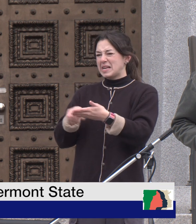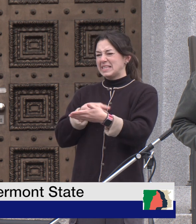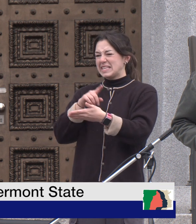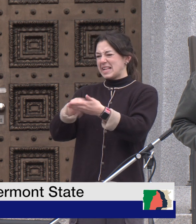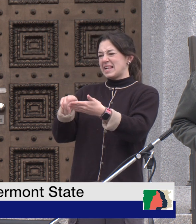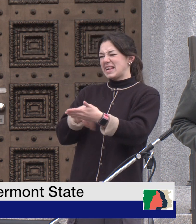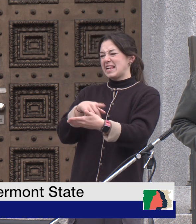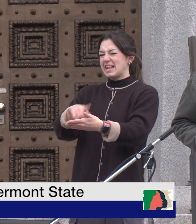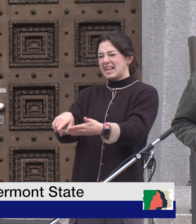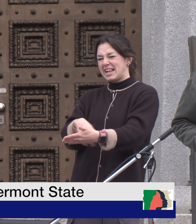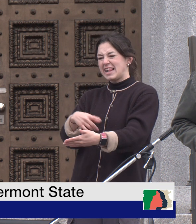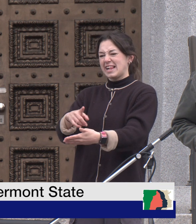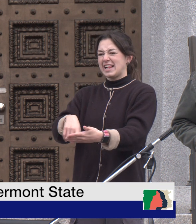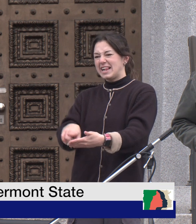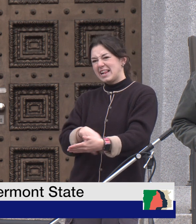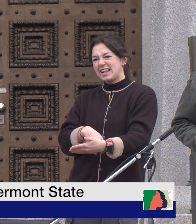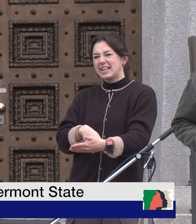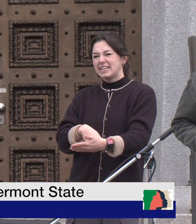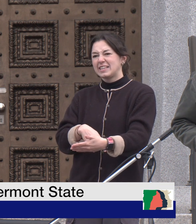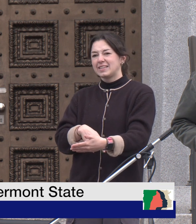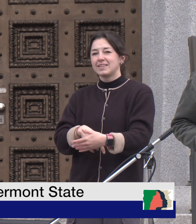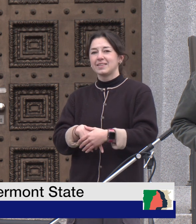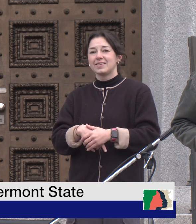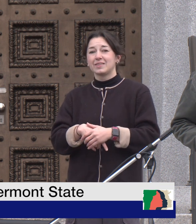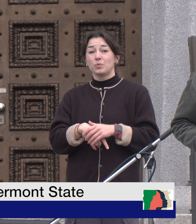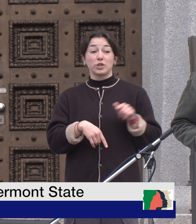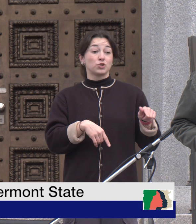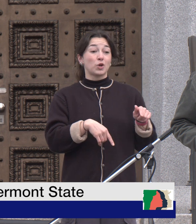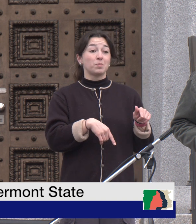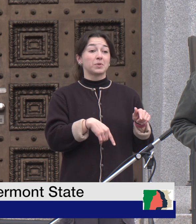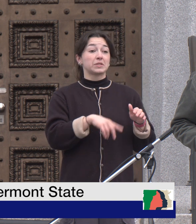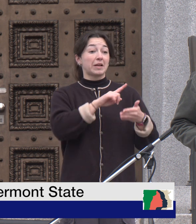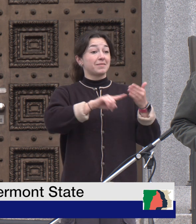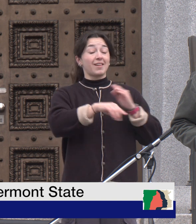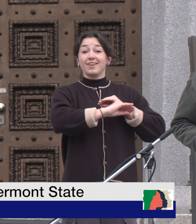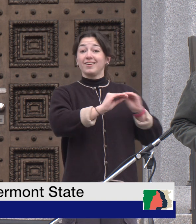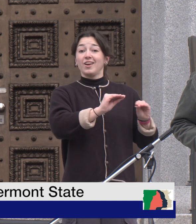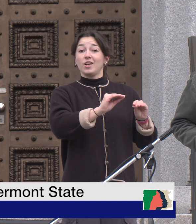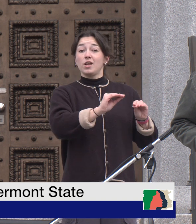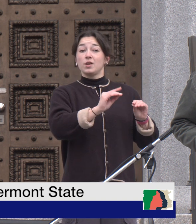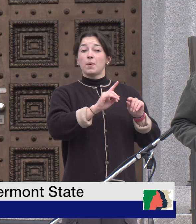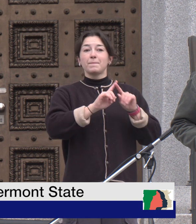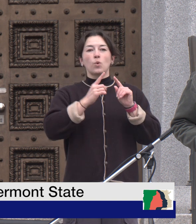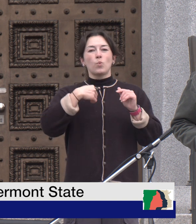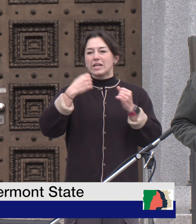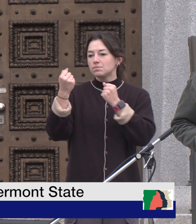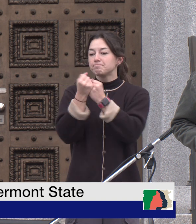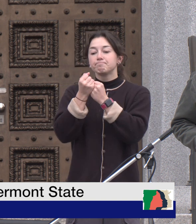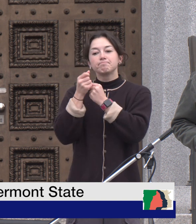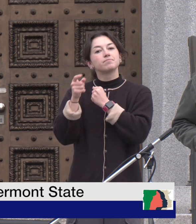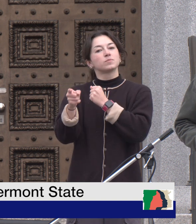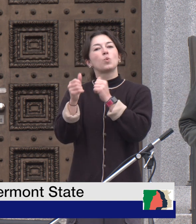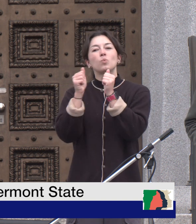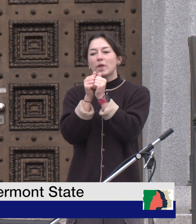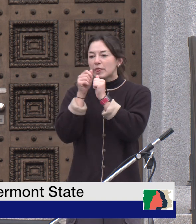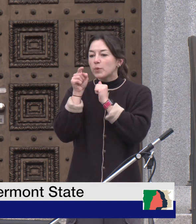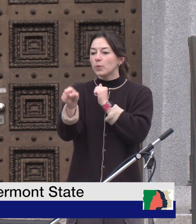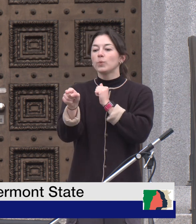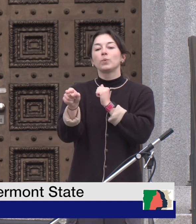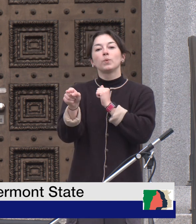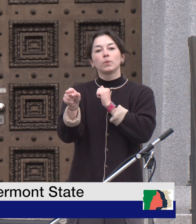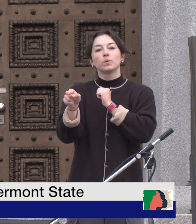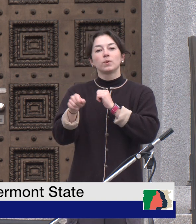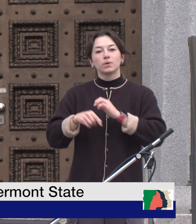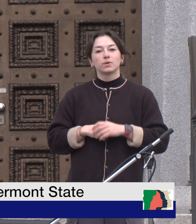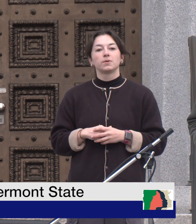kick Trump out of the race. But we're with her, Kamala. We're with you.